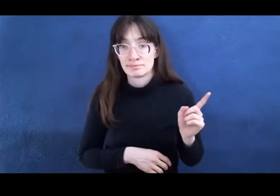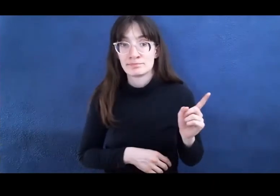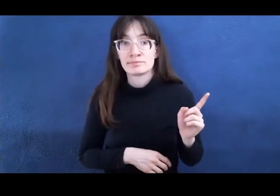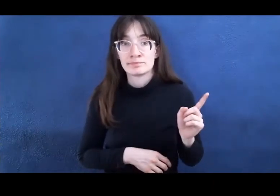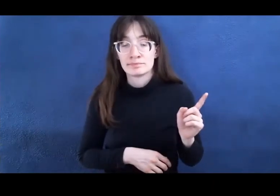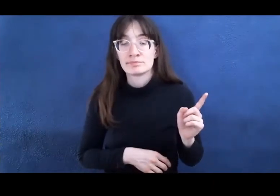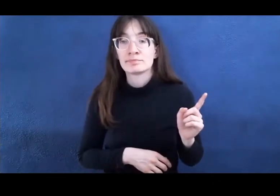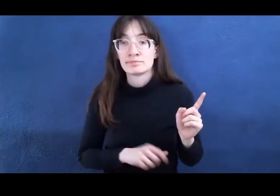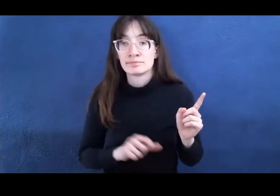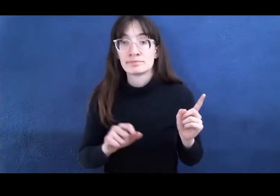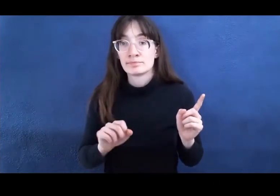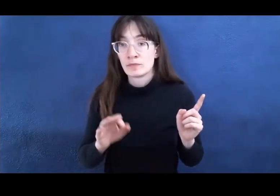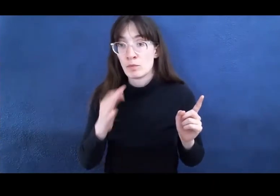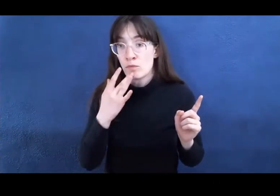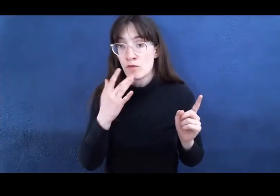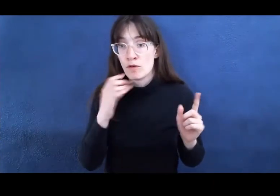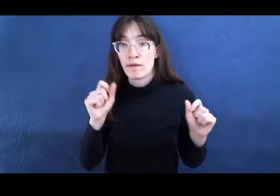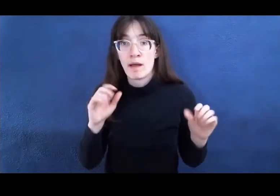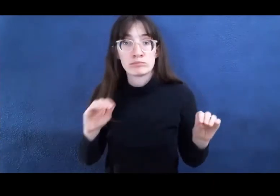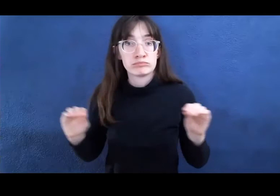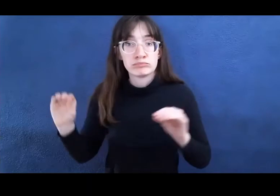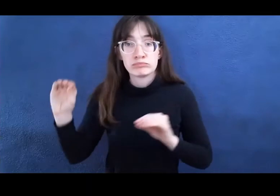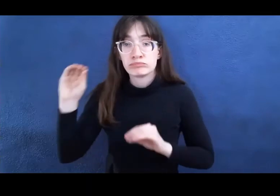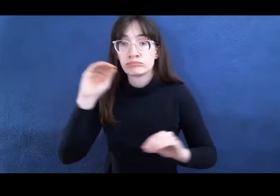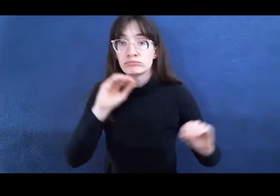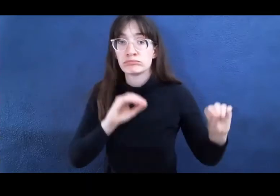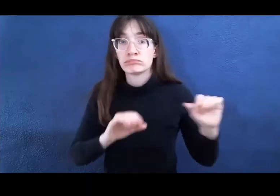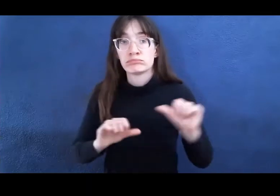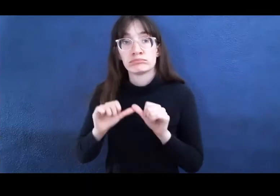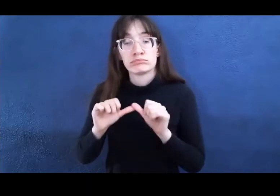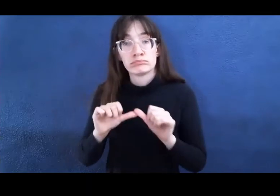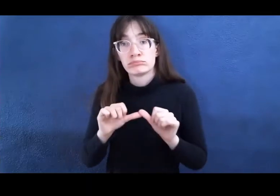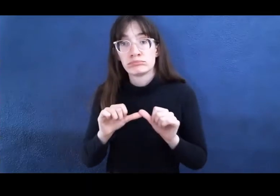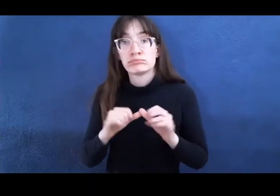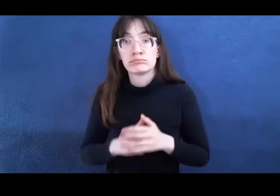curling your elbows close to you. You might continue with